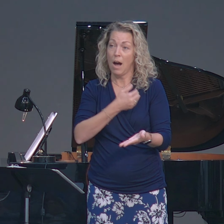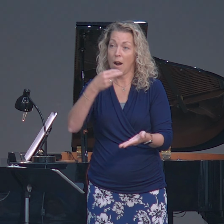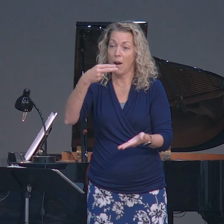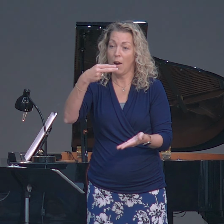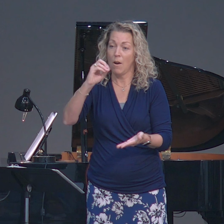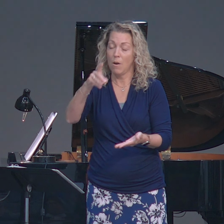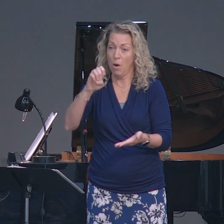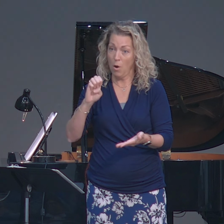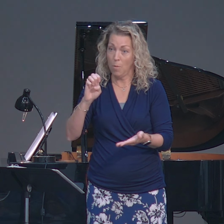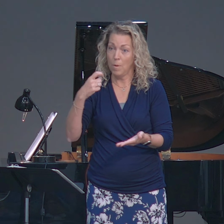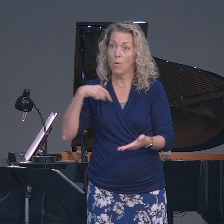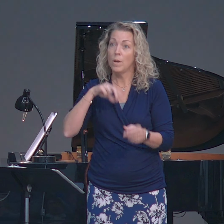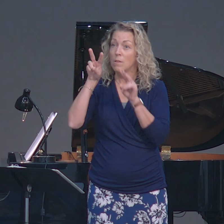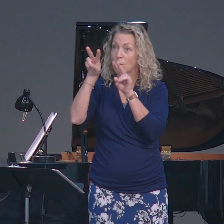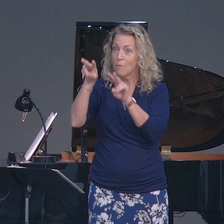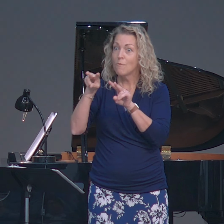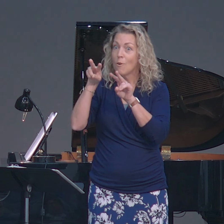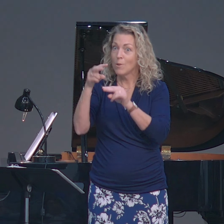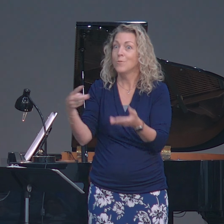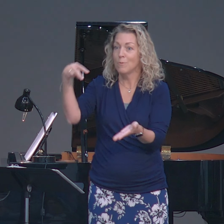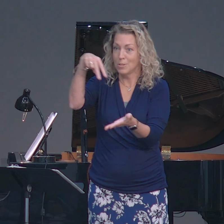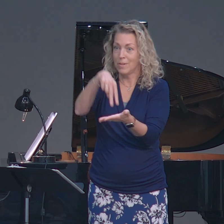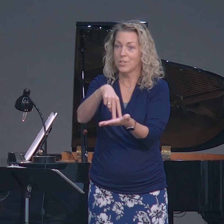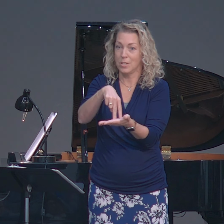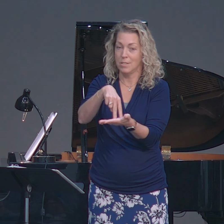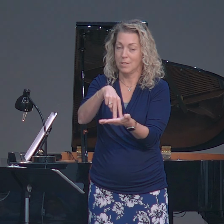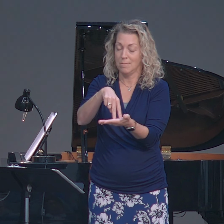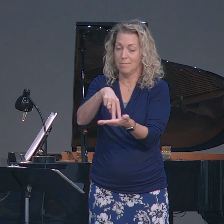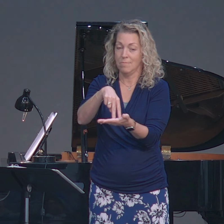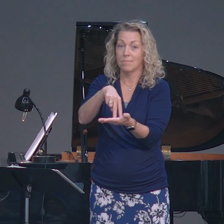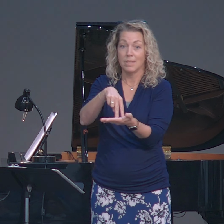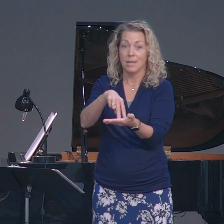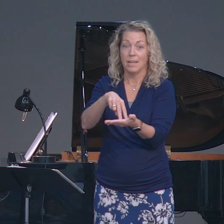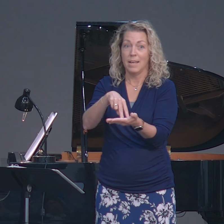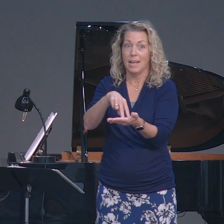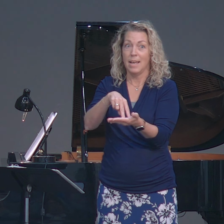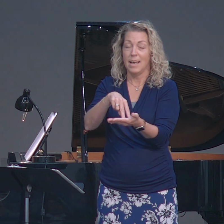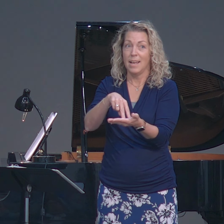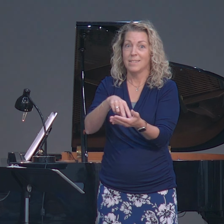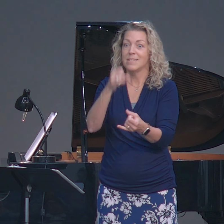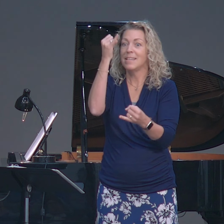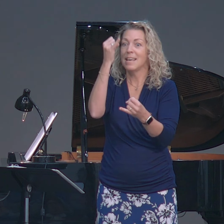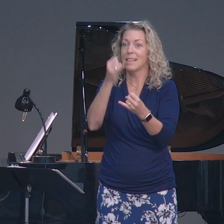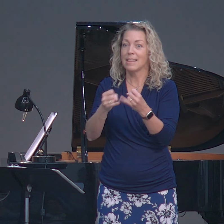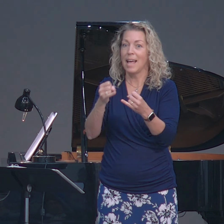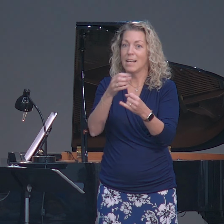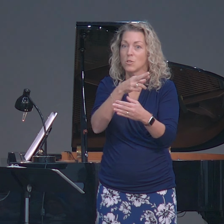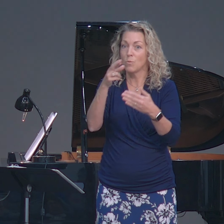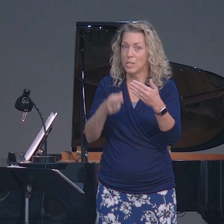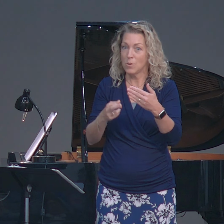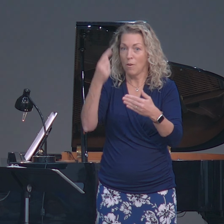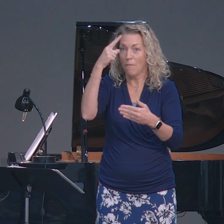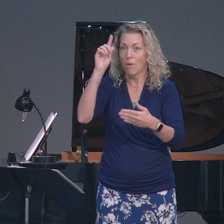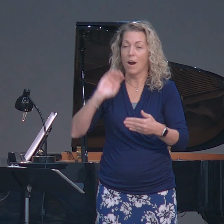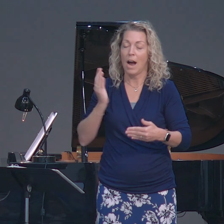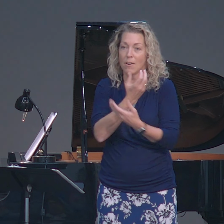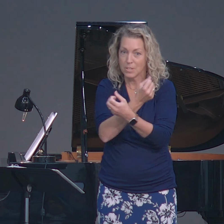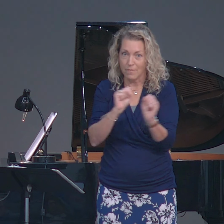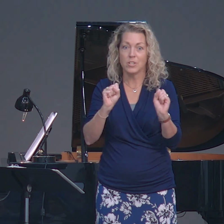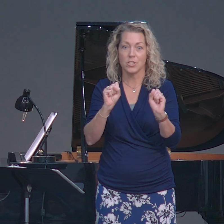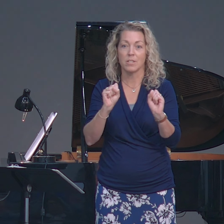Resurrection is what we look forward to. It's the final outcome of our salvation.